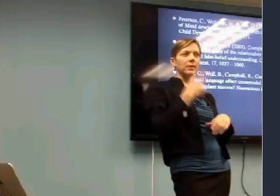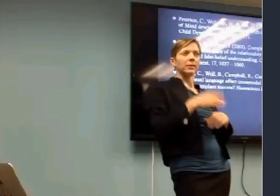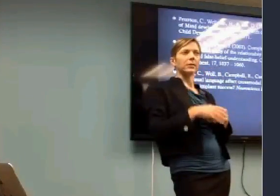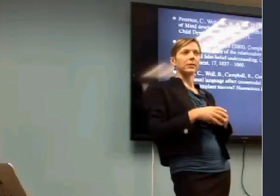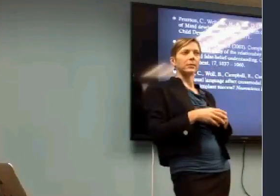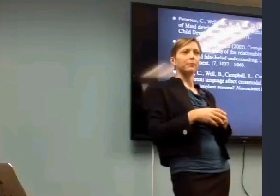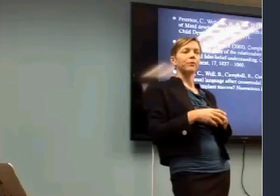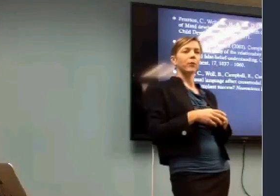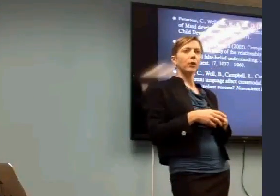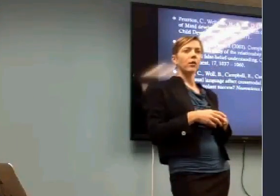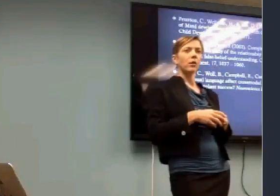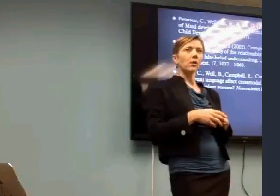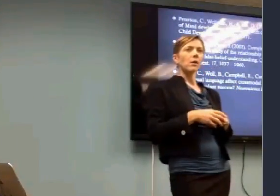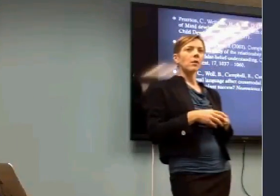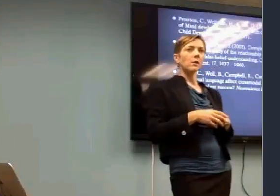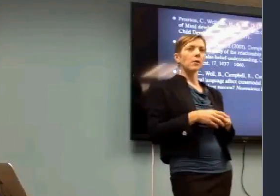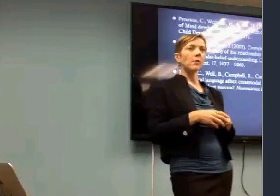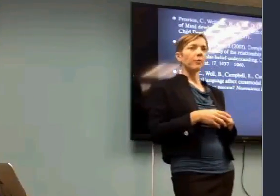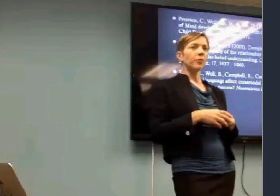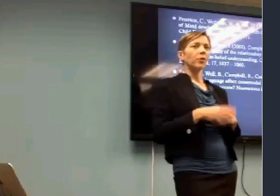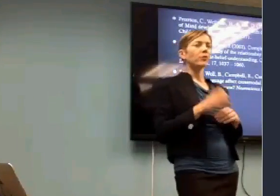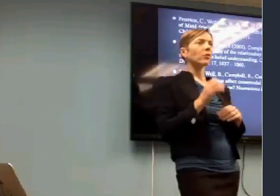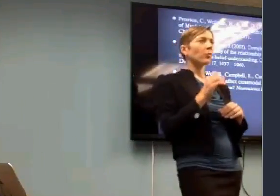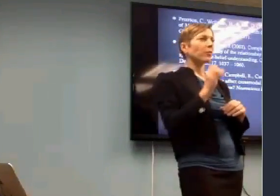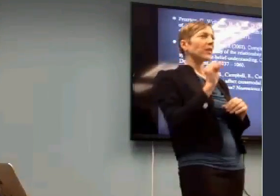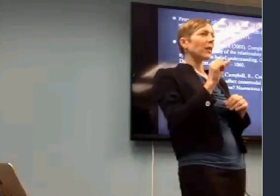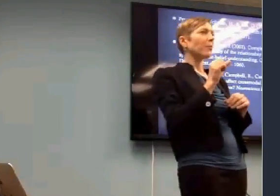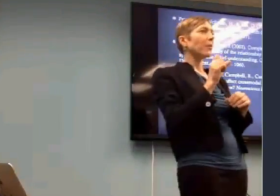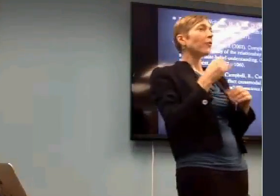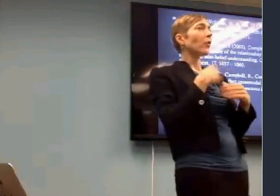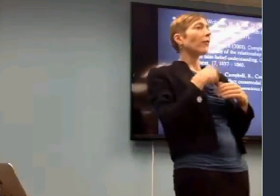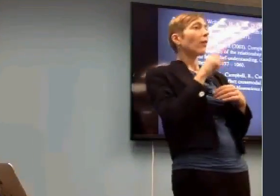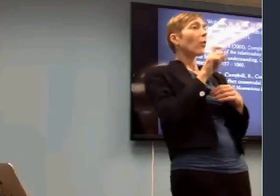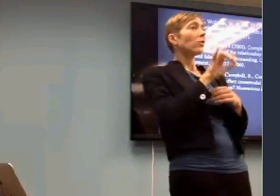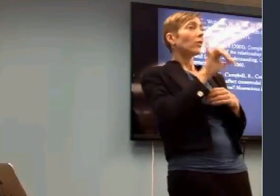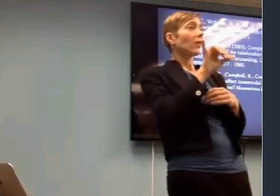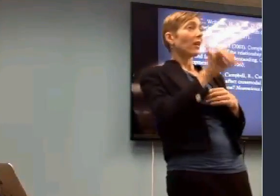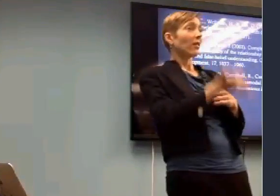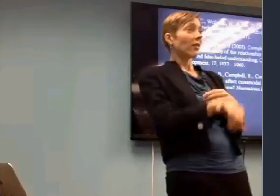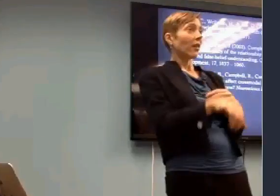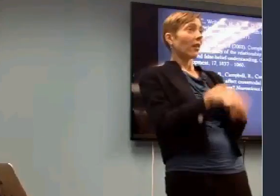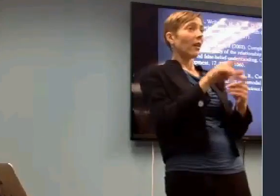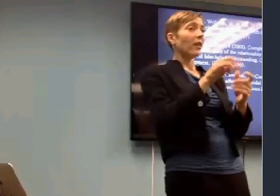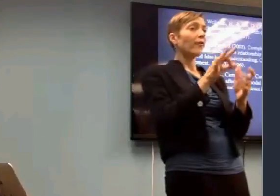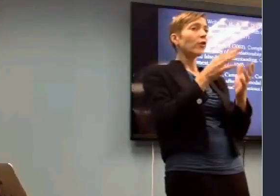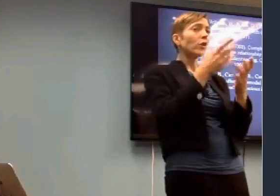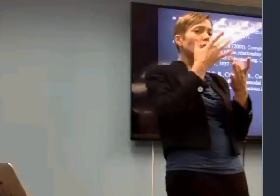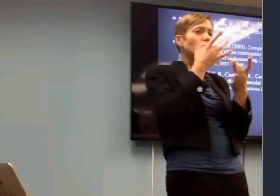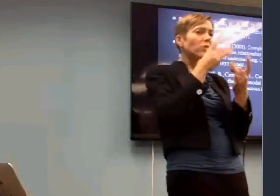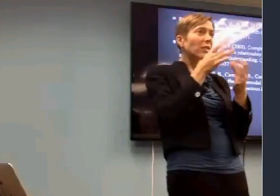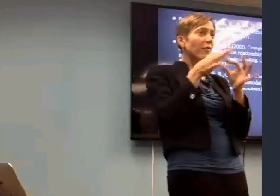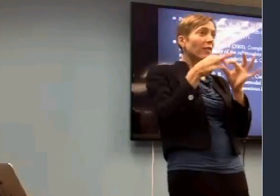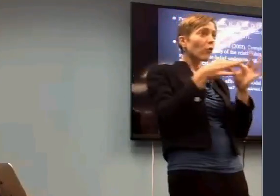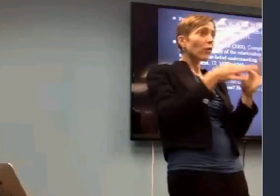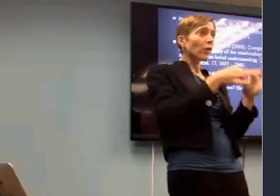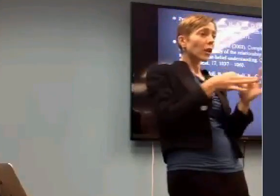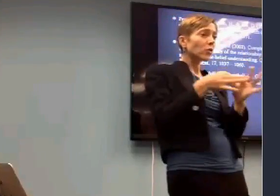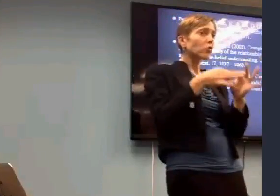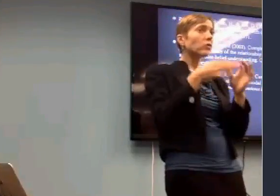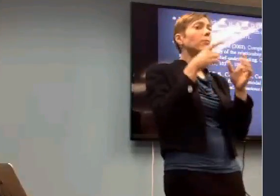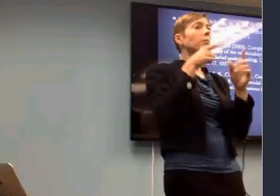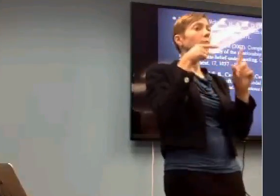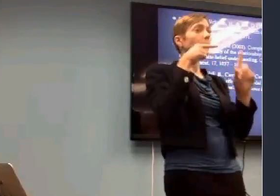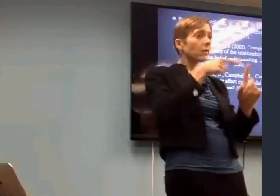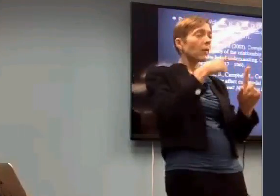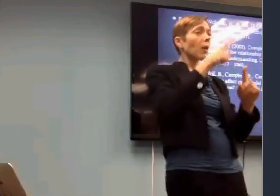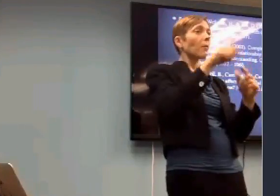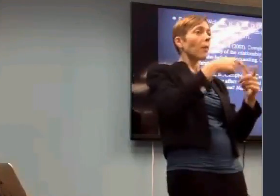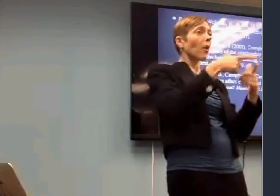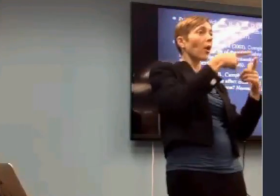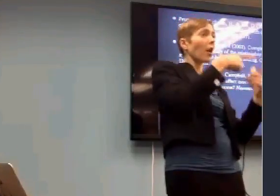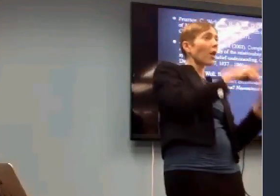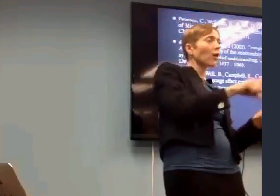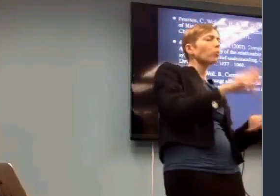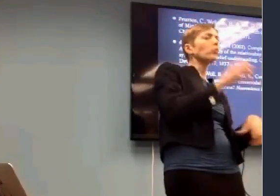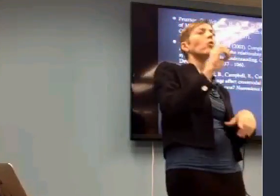on mental retention. There's none that I'm aware of that I've seen. But yeah, if we had a question like that, and we're interested in looking at the relationships,